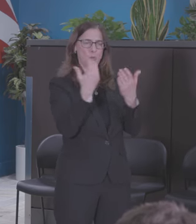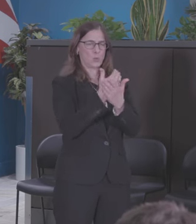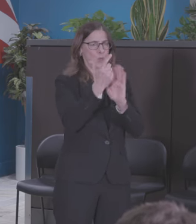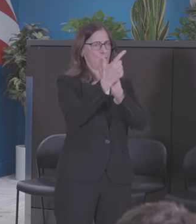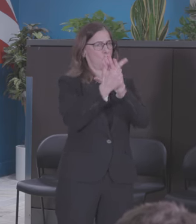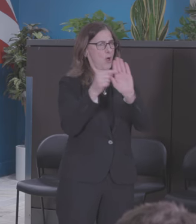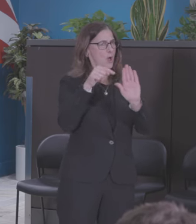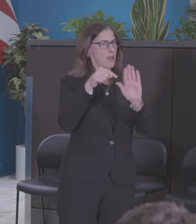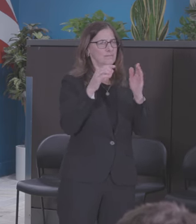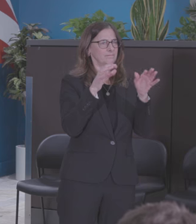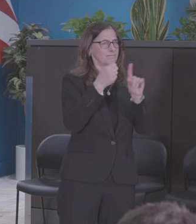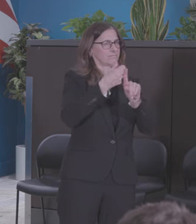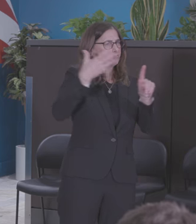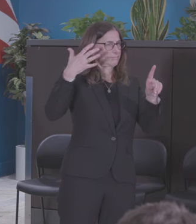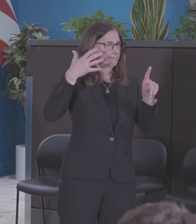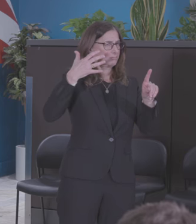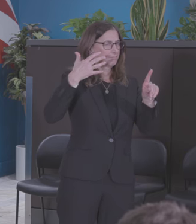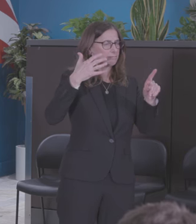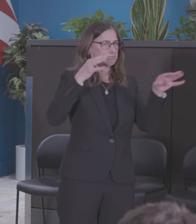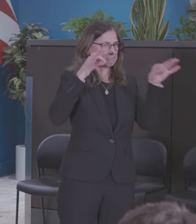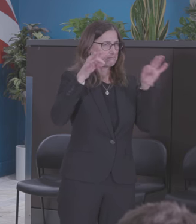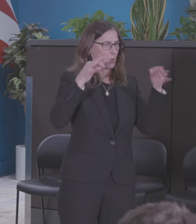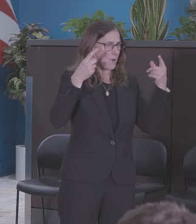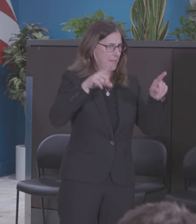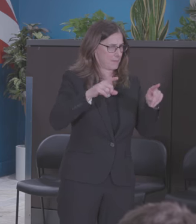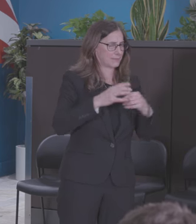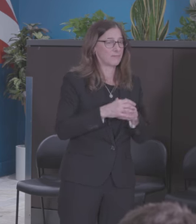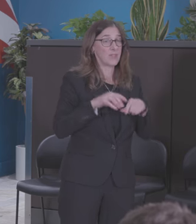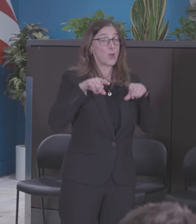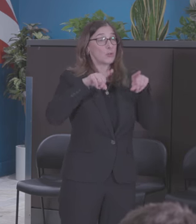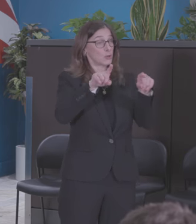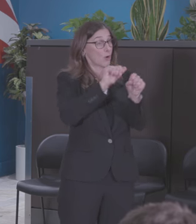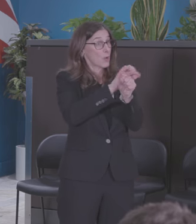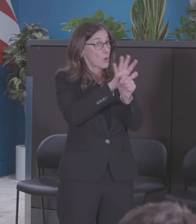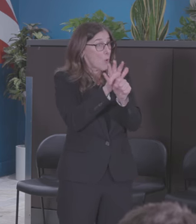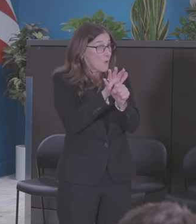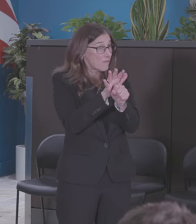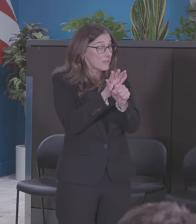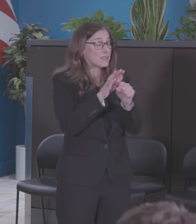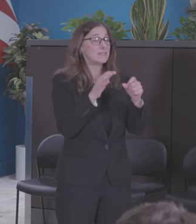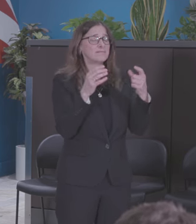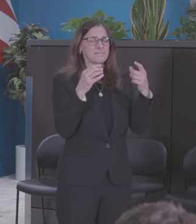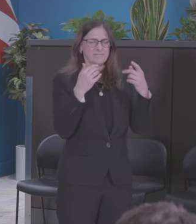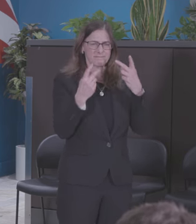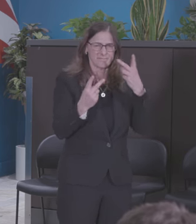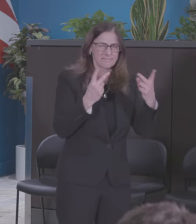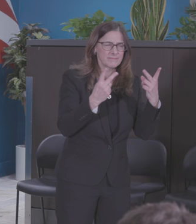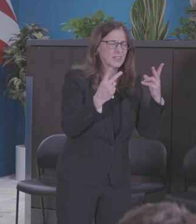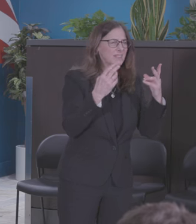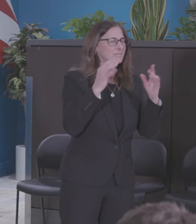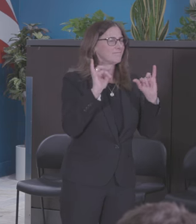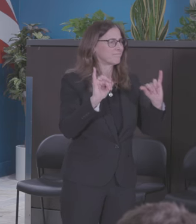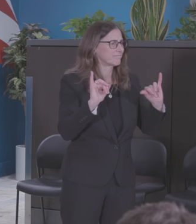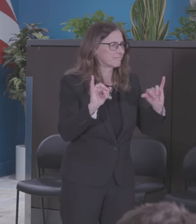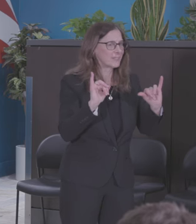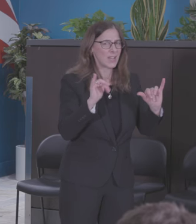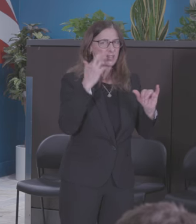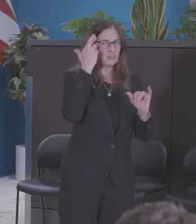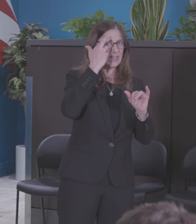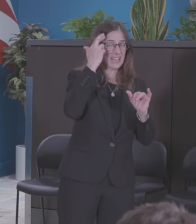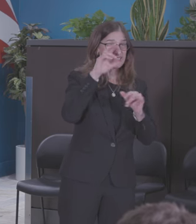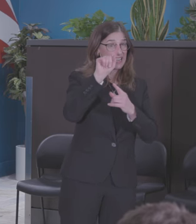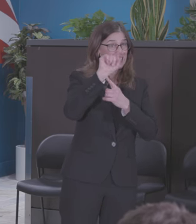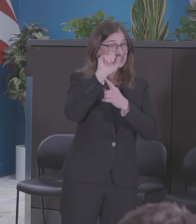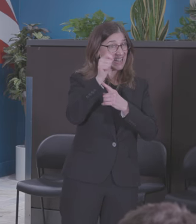Following the pandemic, or in the midst of the pandemic, really, we realized that businesses and states were not generating the tax revenue that